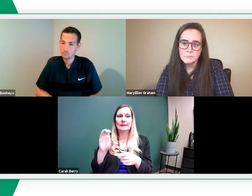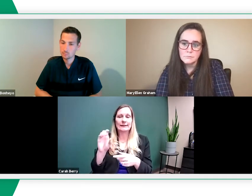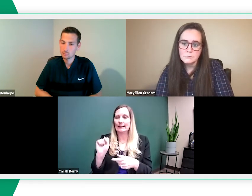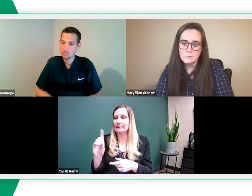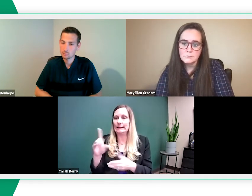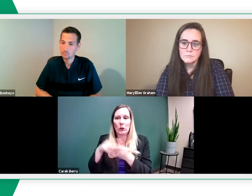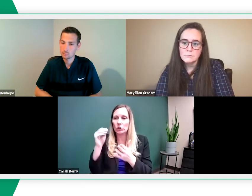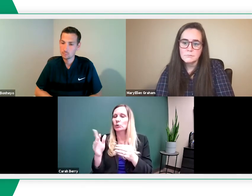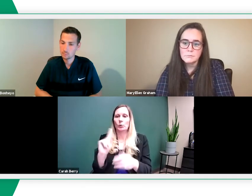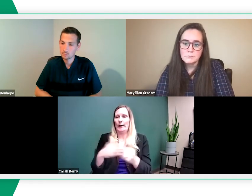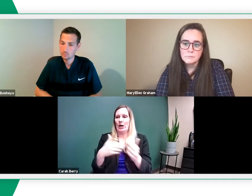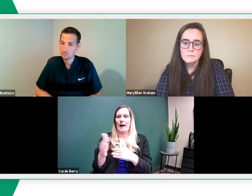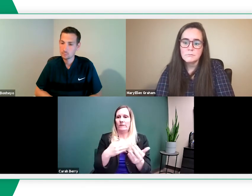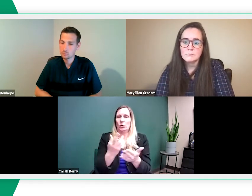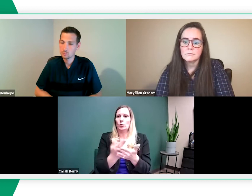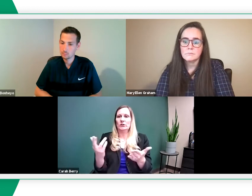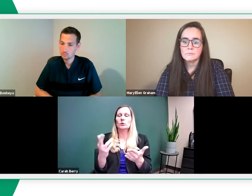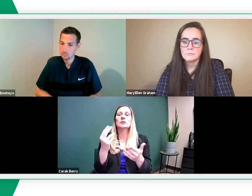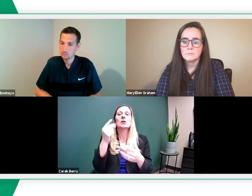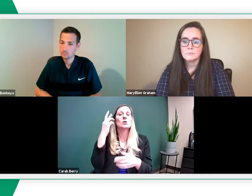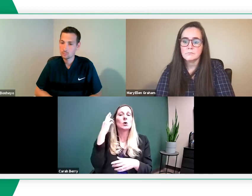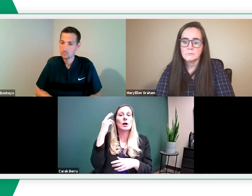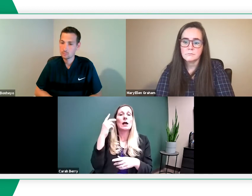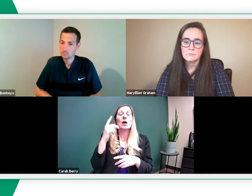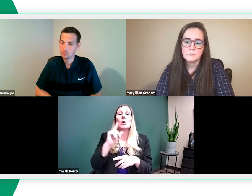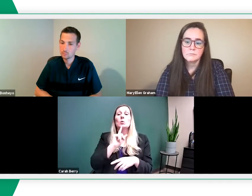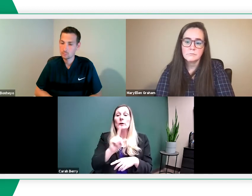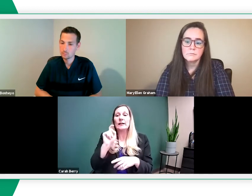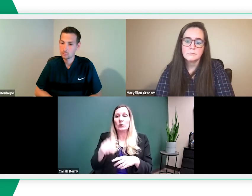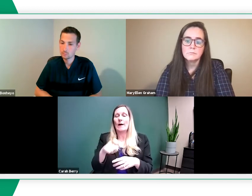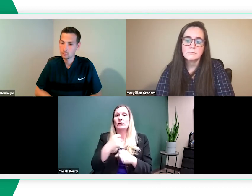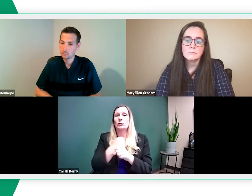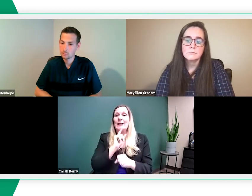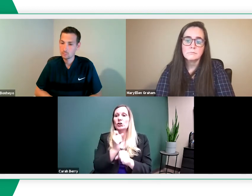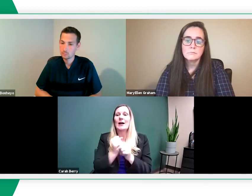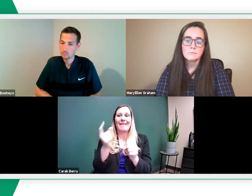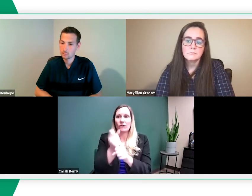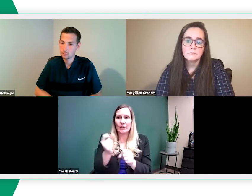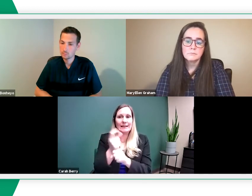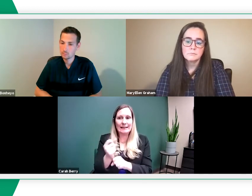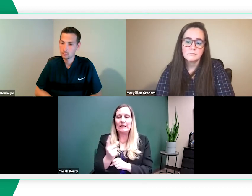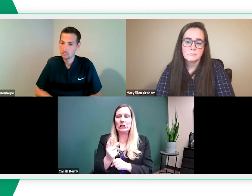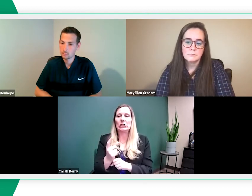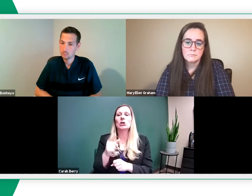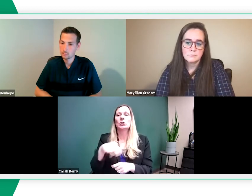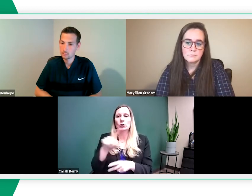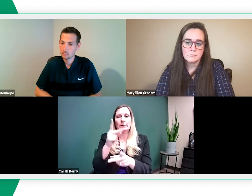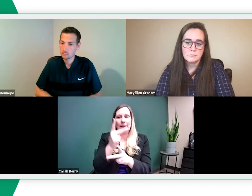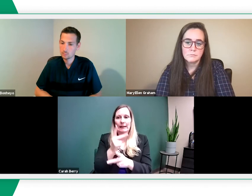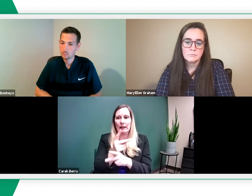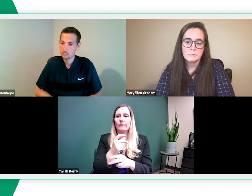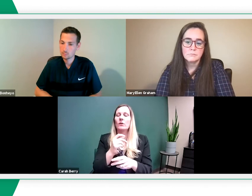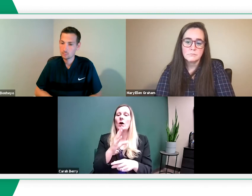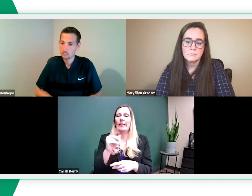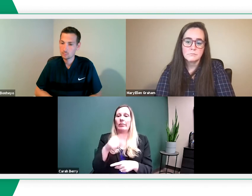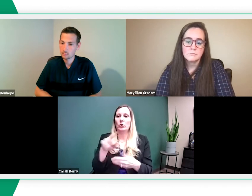or Wells Fargo or CSD Learns, wherever the resources are, really you have to make sure that every